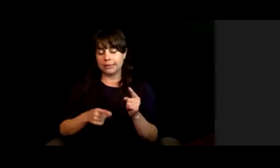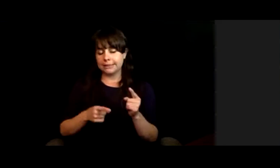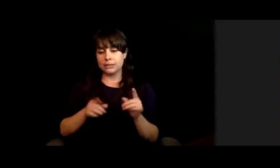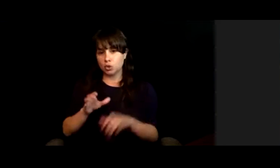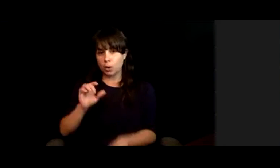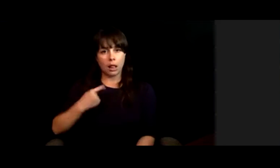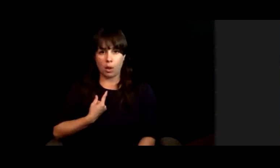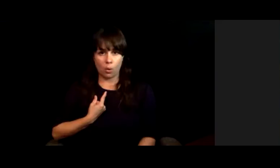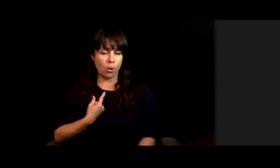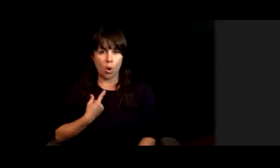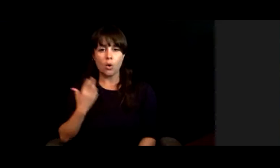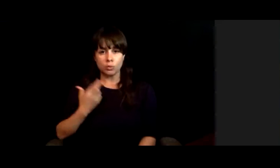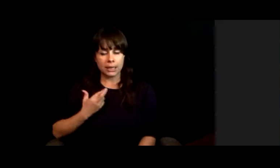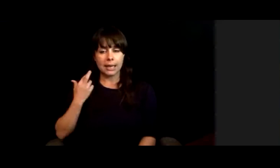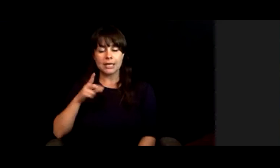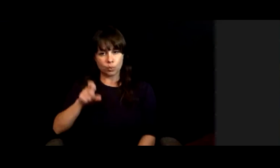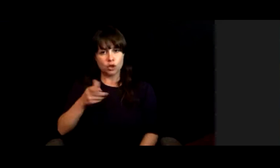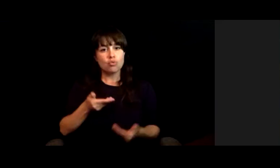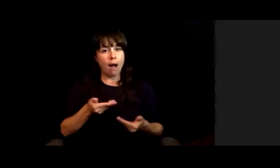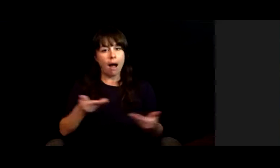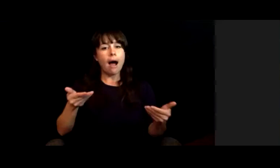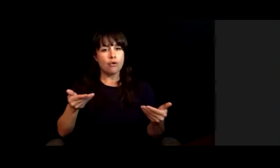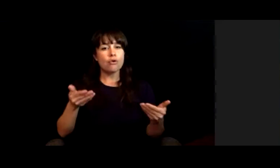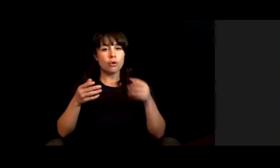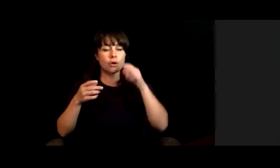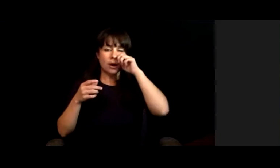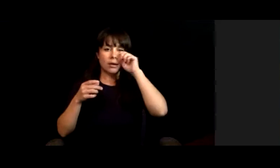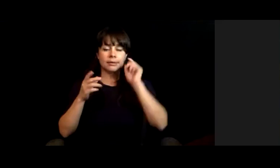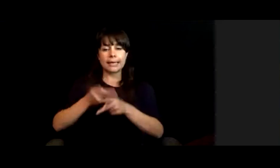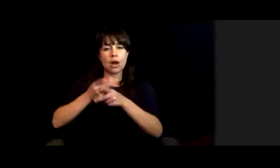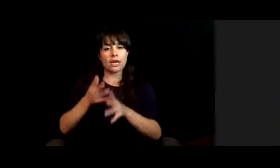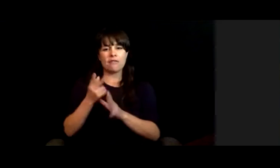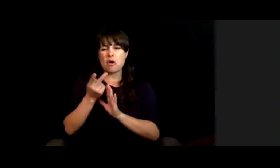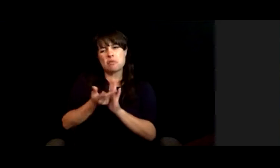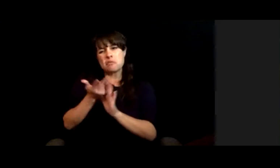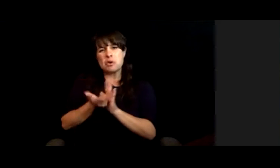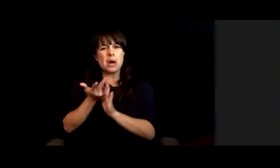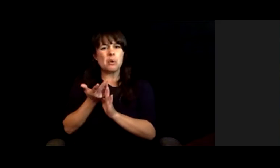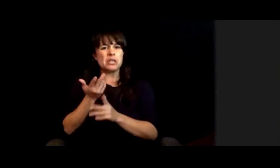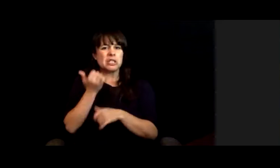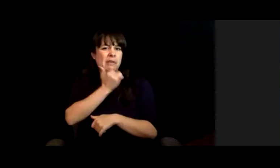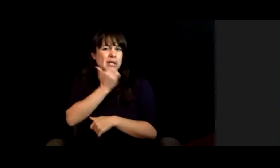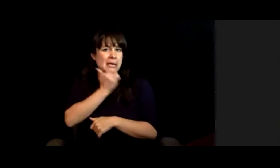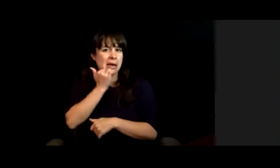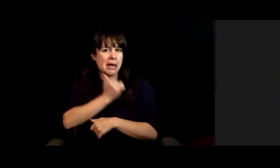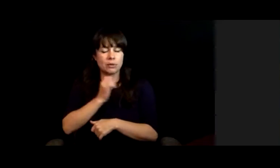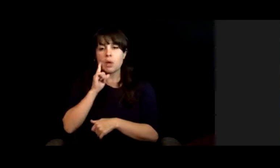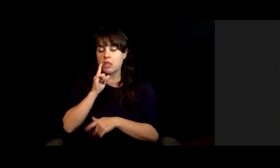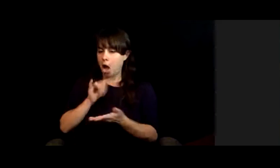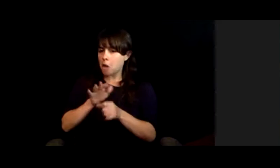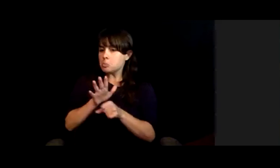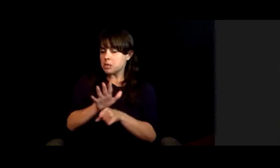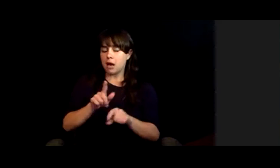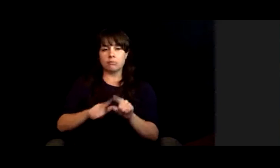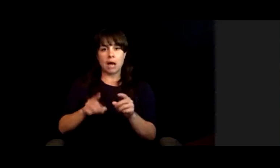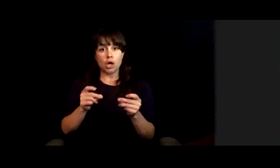we got a caregiver for, a few hours a day. And we thought we could do it that very quickly. We realized we needed 8